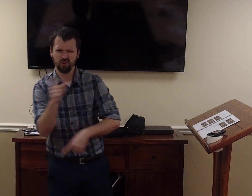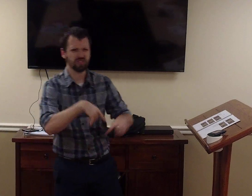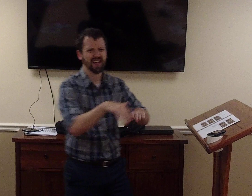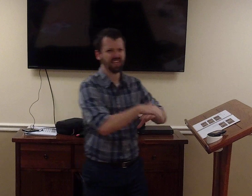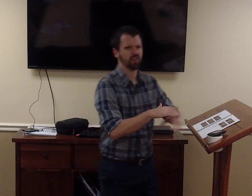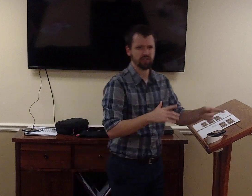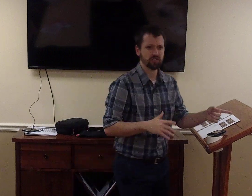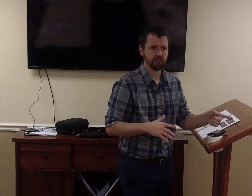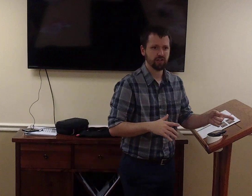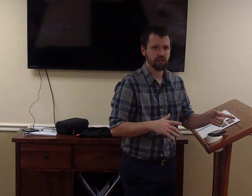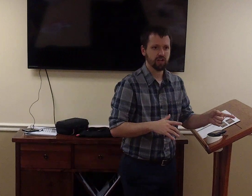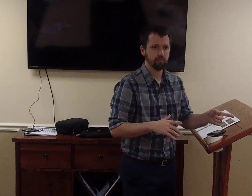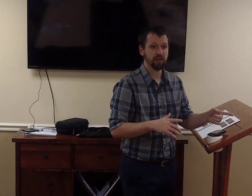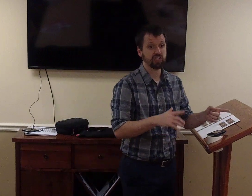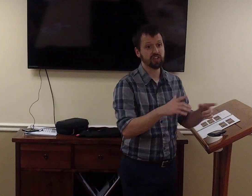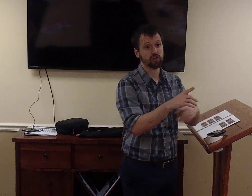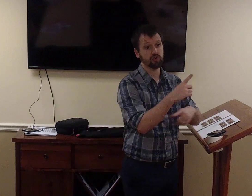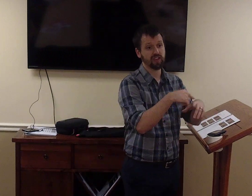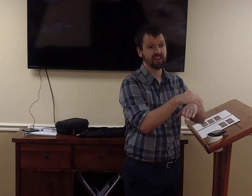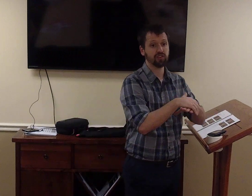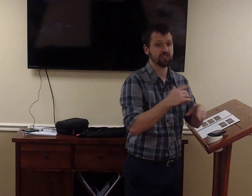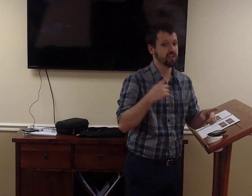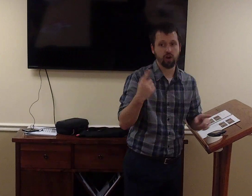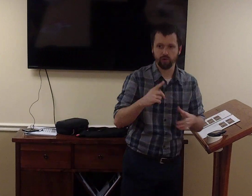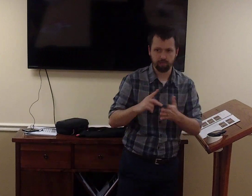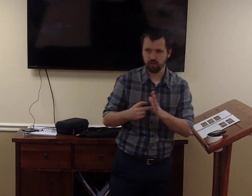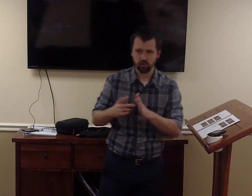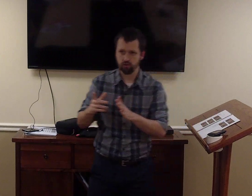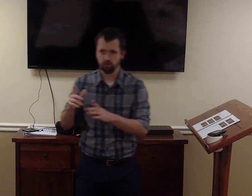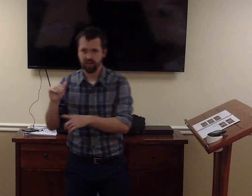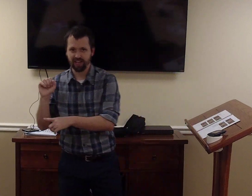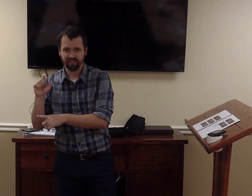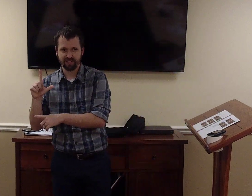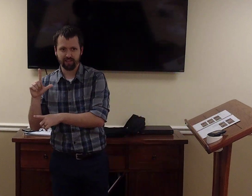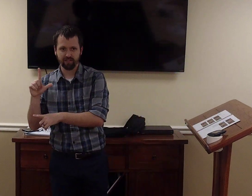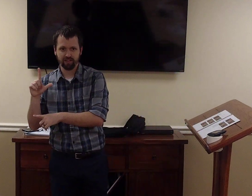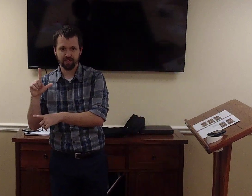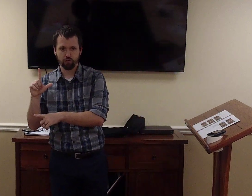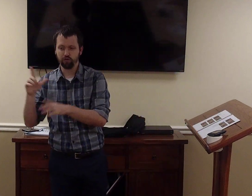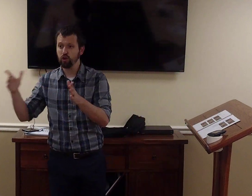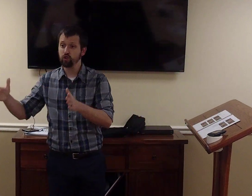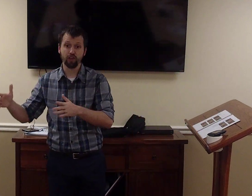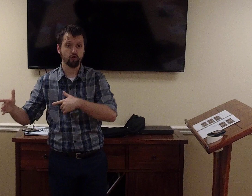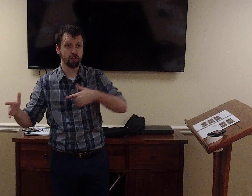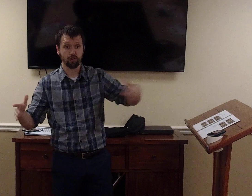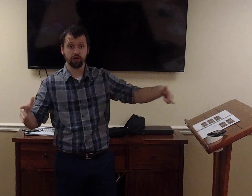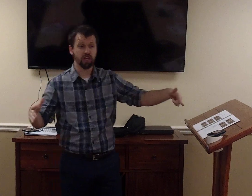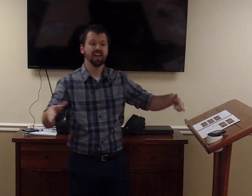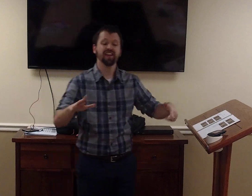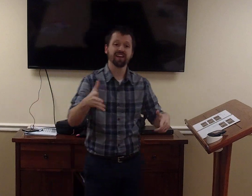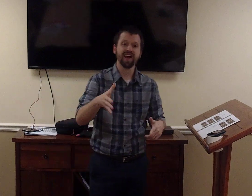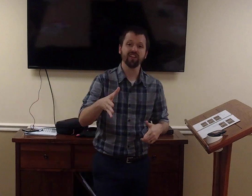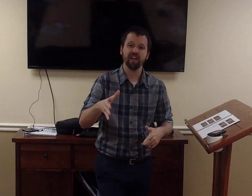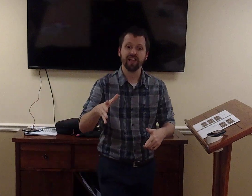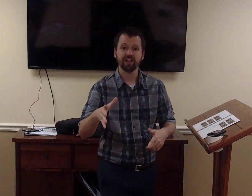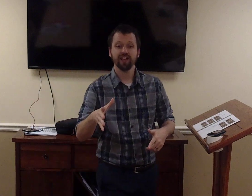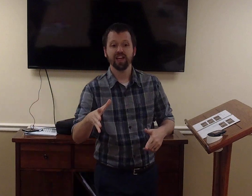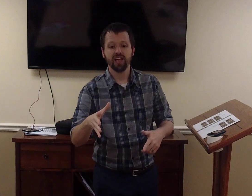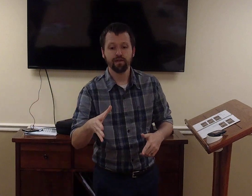sign English. But just because you can do sign English does not always mean you can do ASL. So if you can do this one, you're good. It's kind of like if